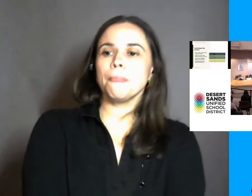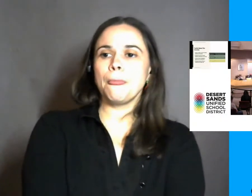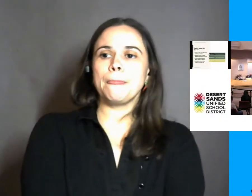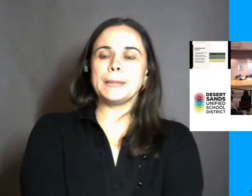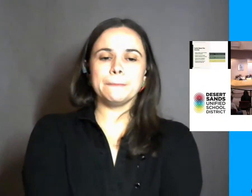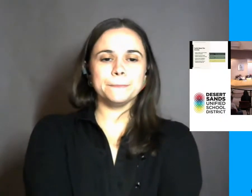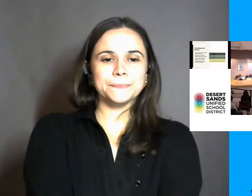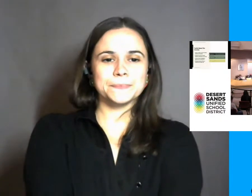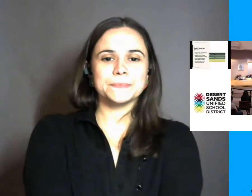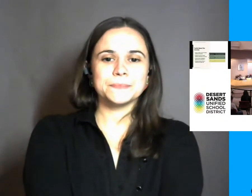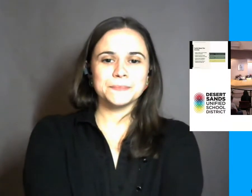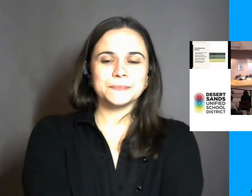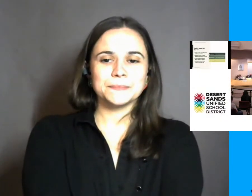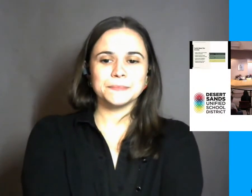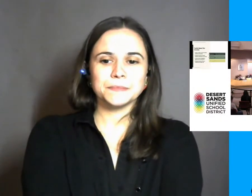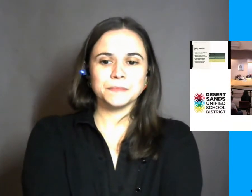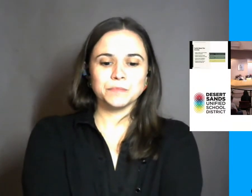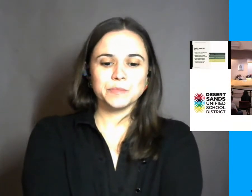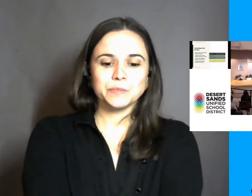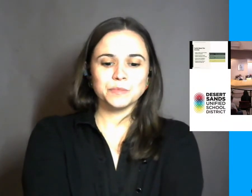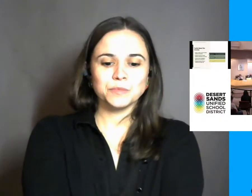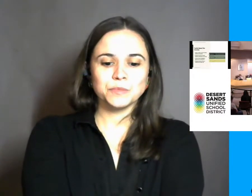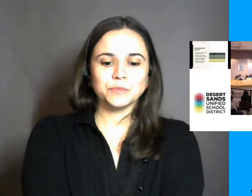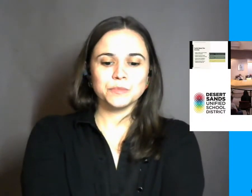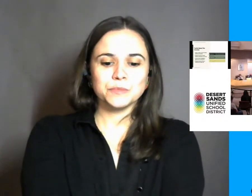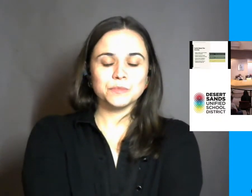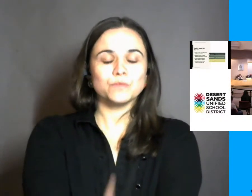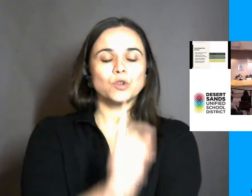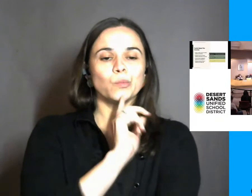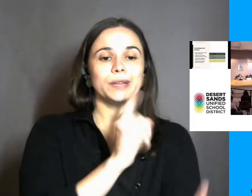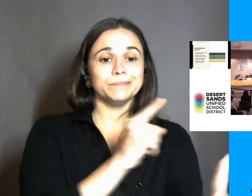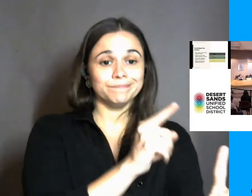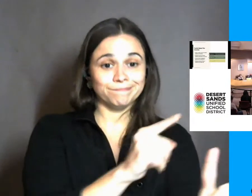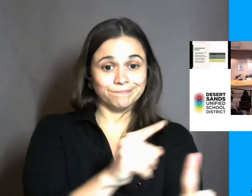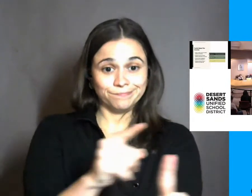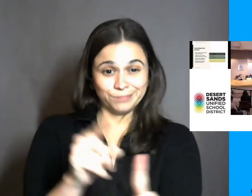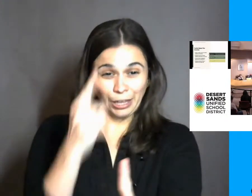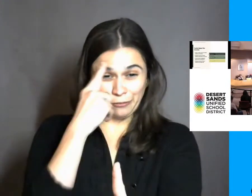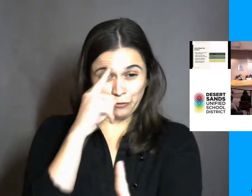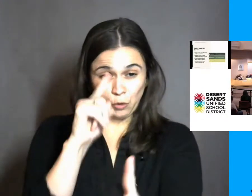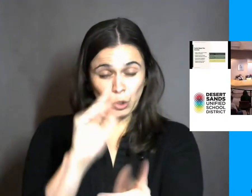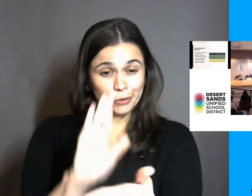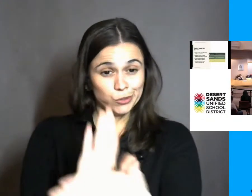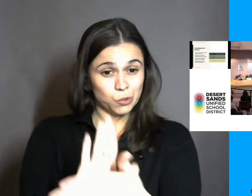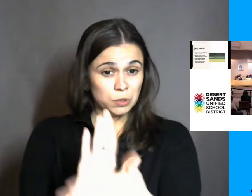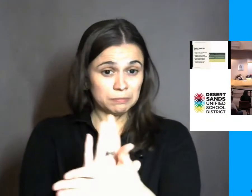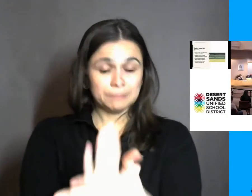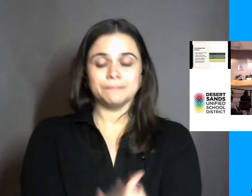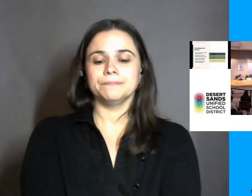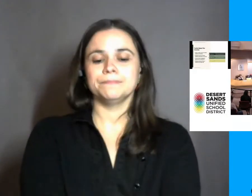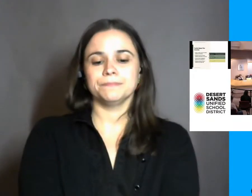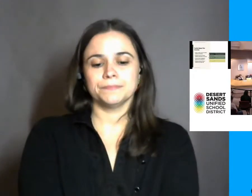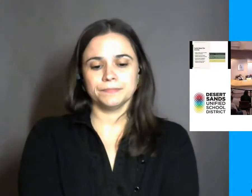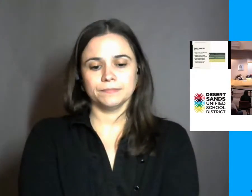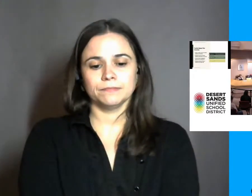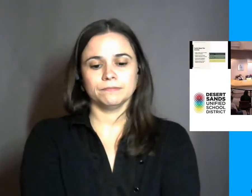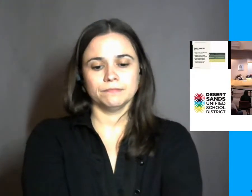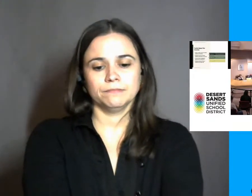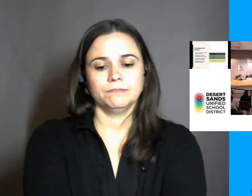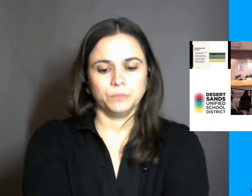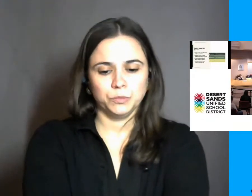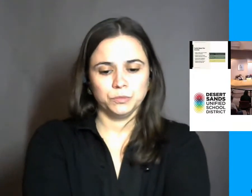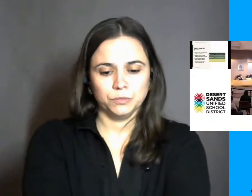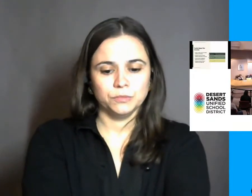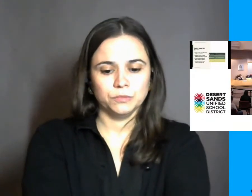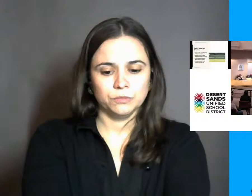schools. And it also includes the cost and finance strategies to identify how we're going to pay for the